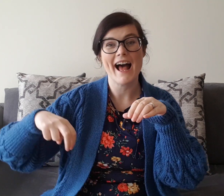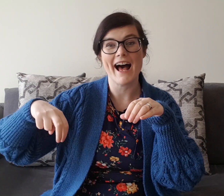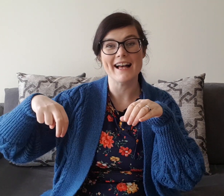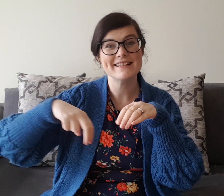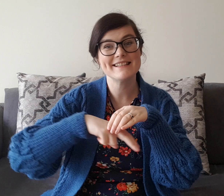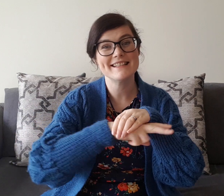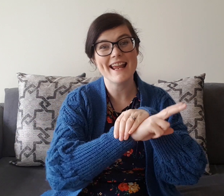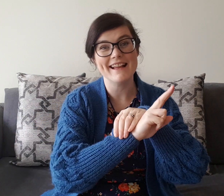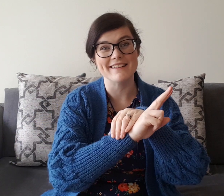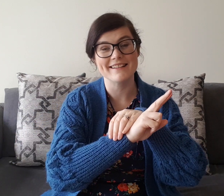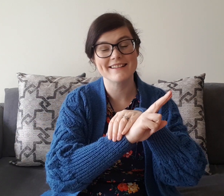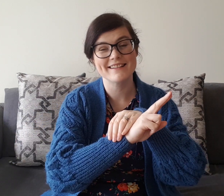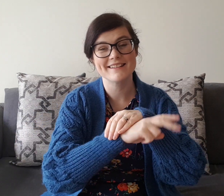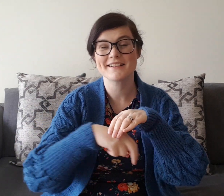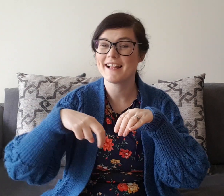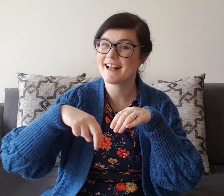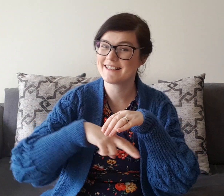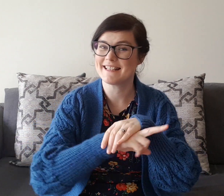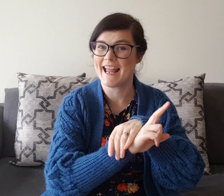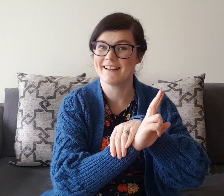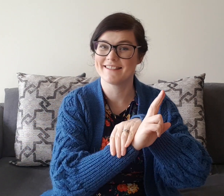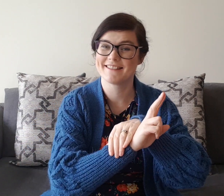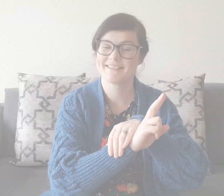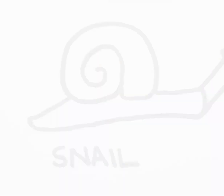a snail, a snail.